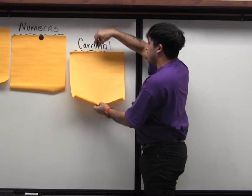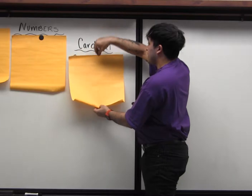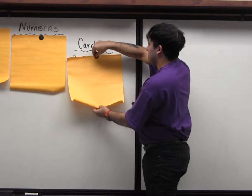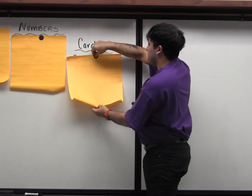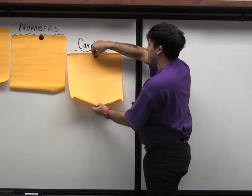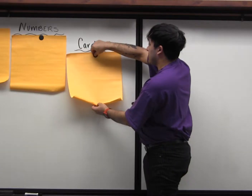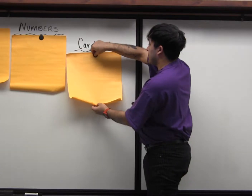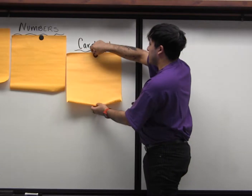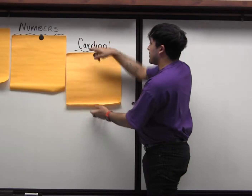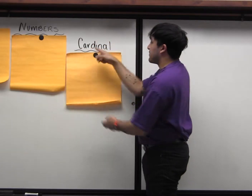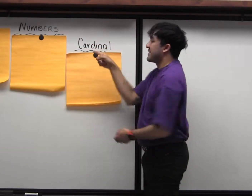are called